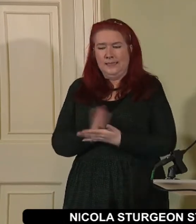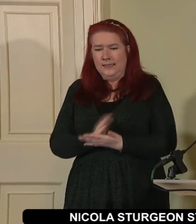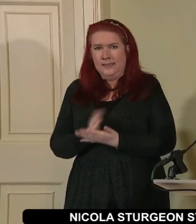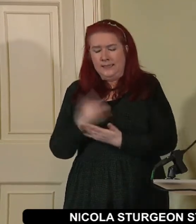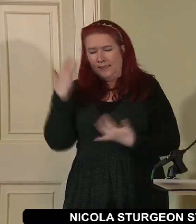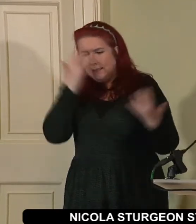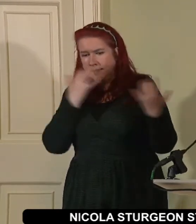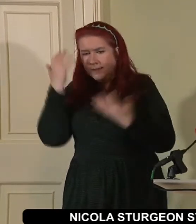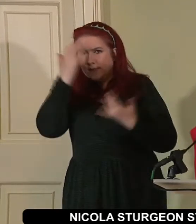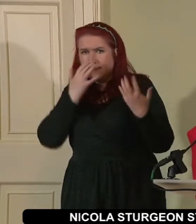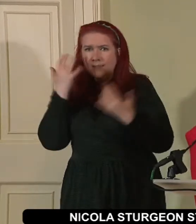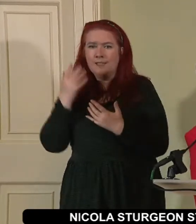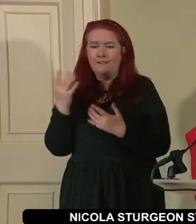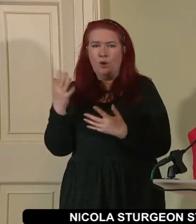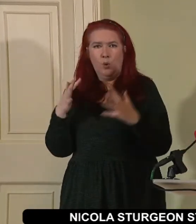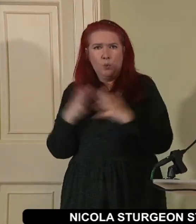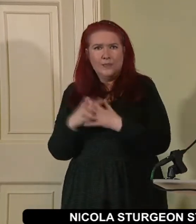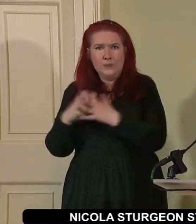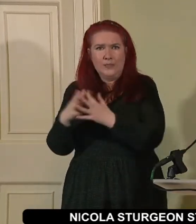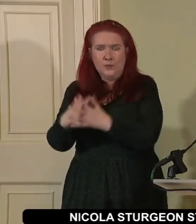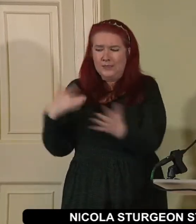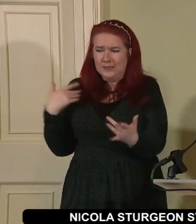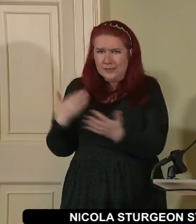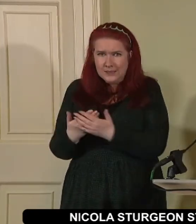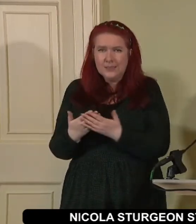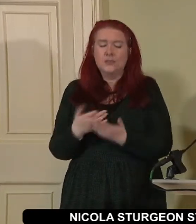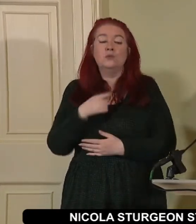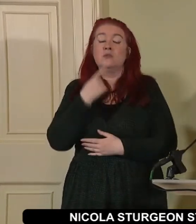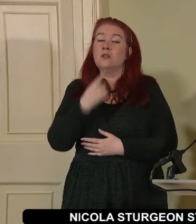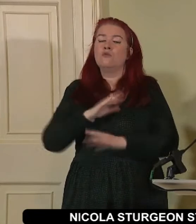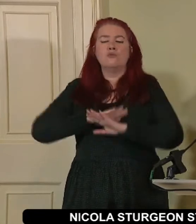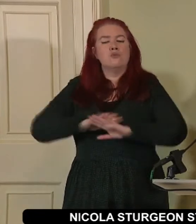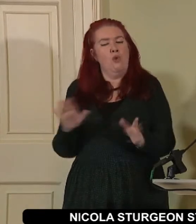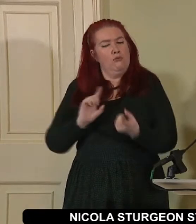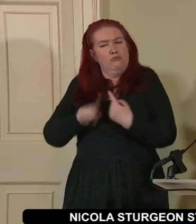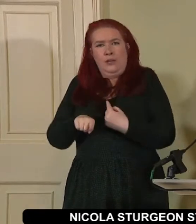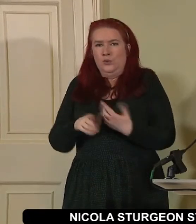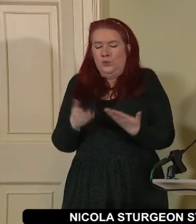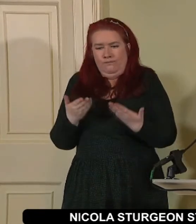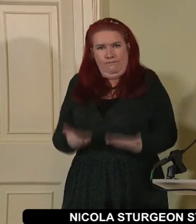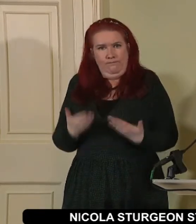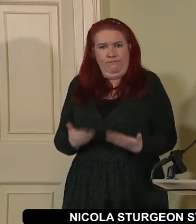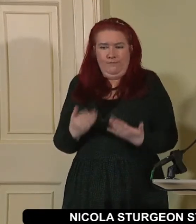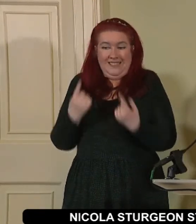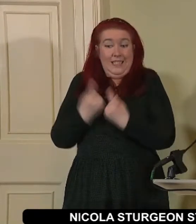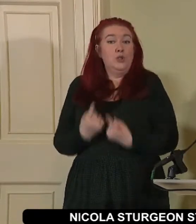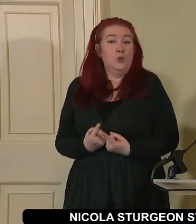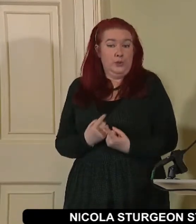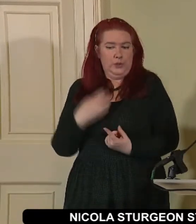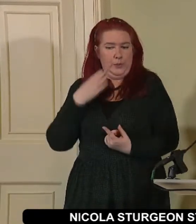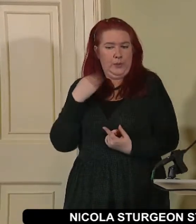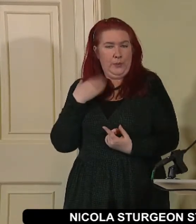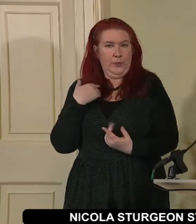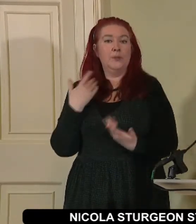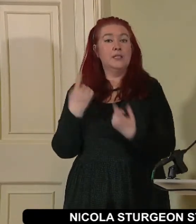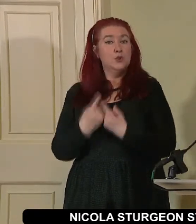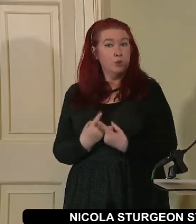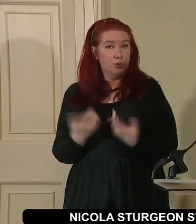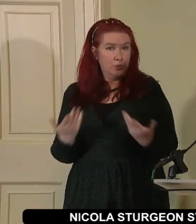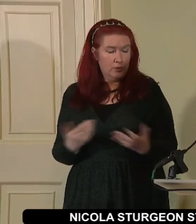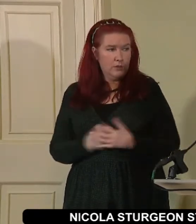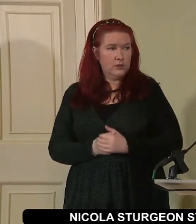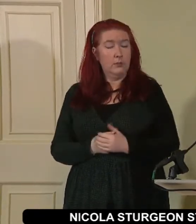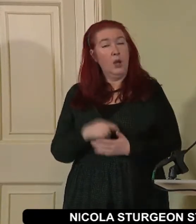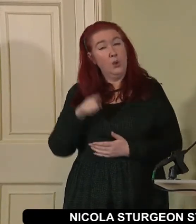decision for a number of weeks now, and it's not in reaction to some issues over the last couple of months. Do